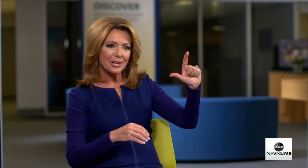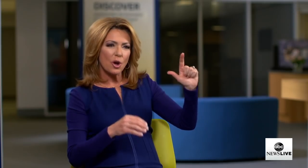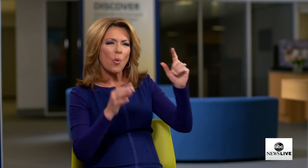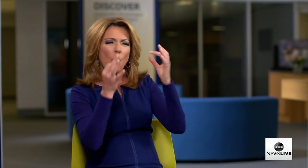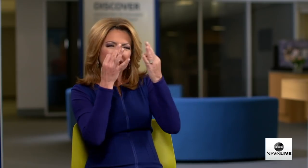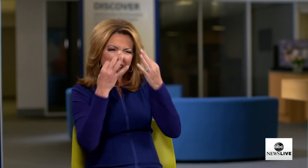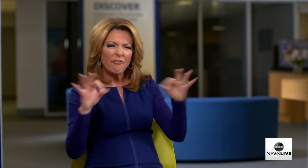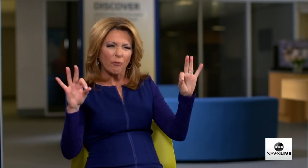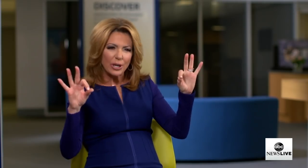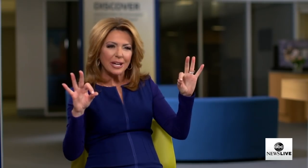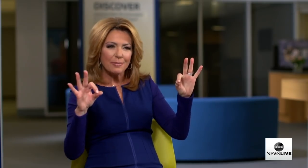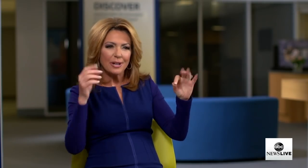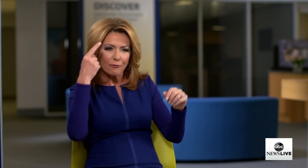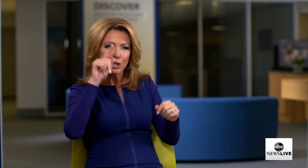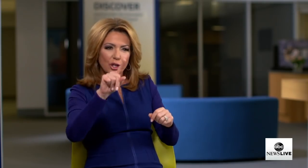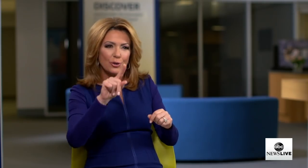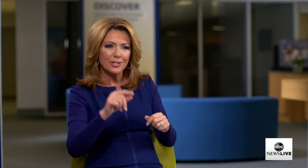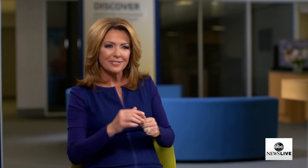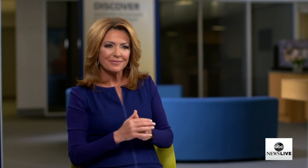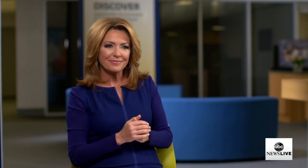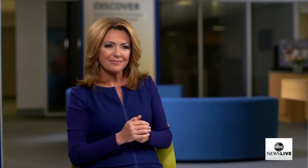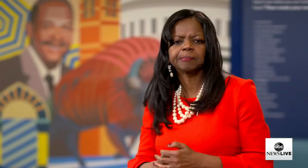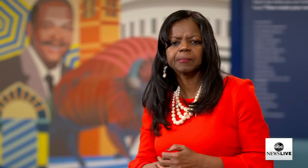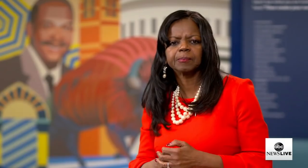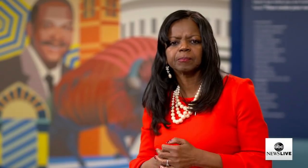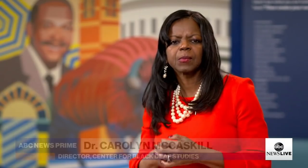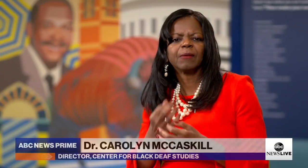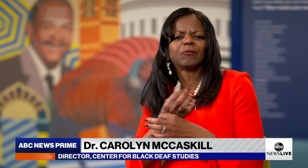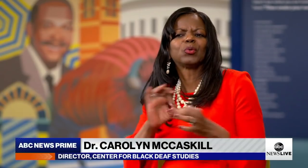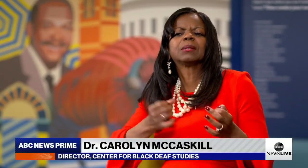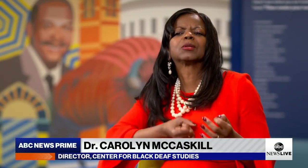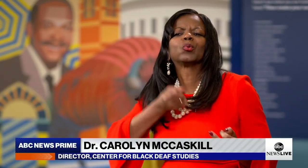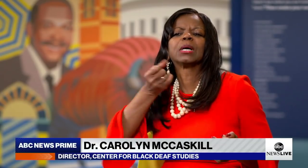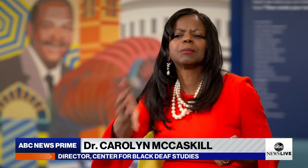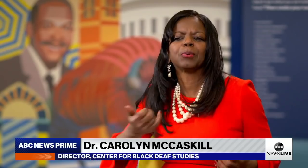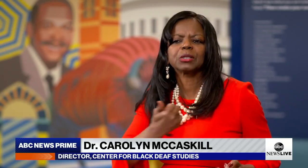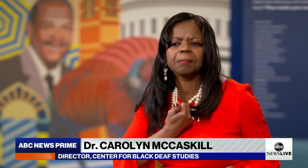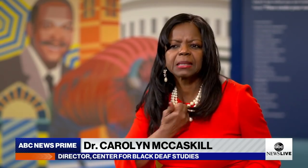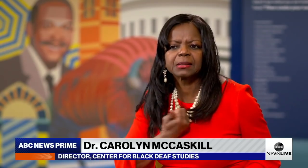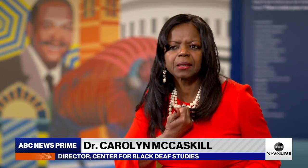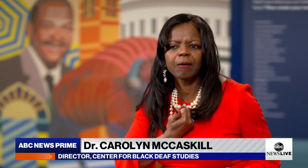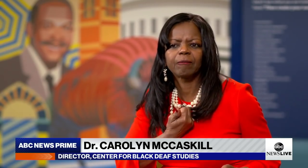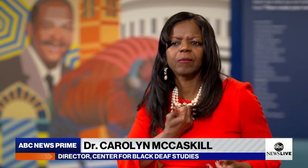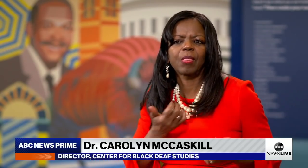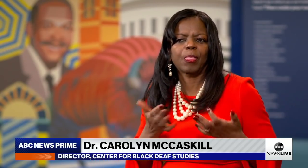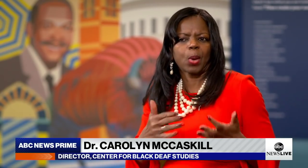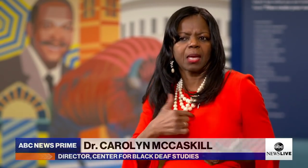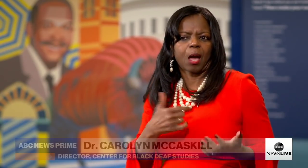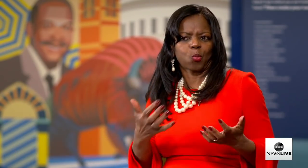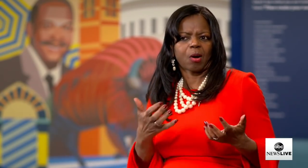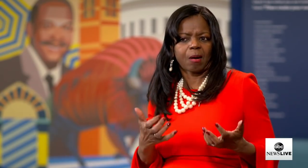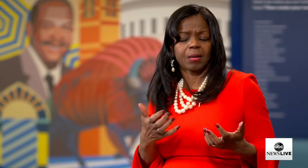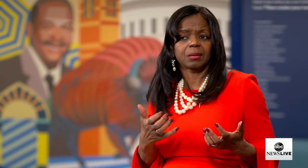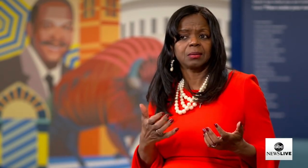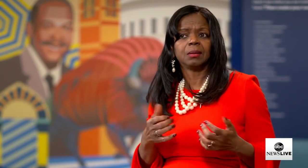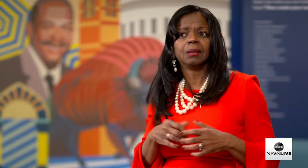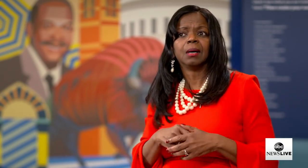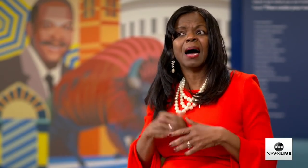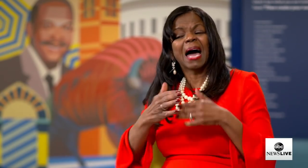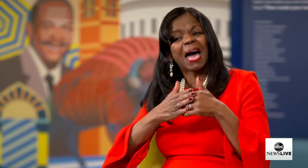was that freedom for you? I did get that sense of freedom from being able to incorporate who I was and